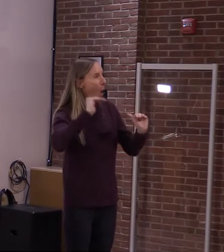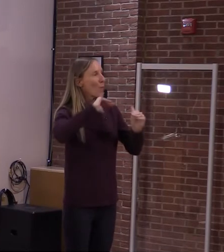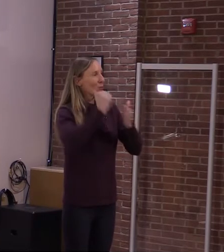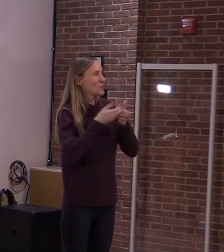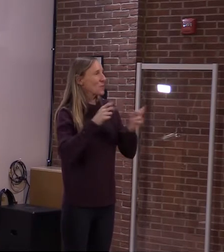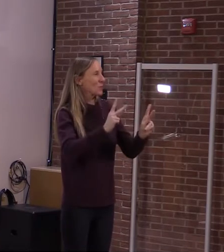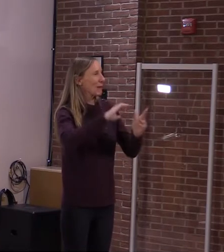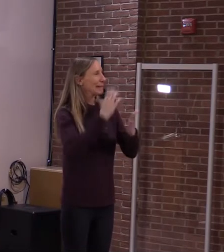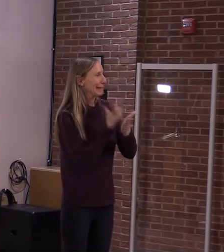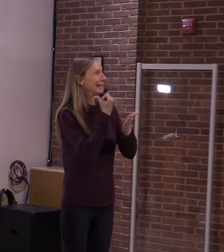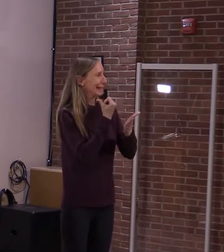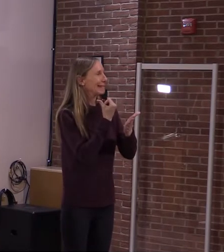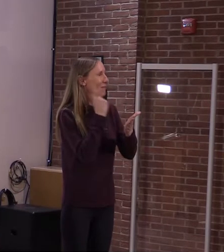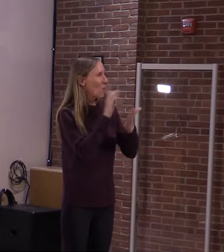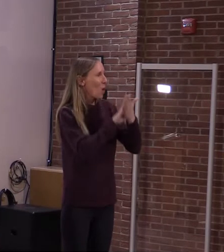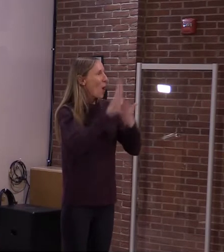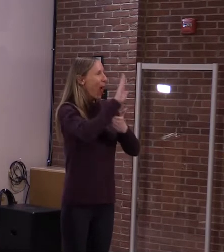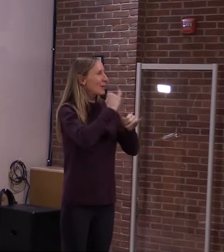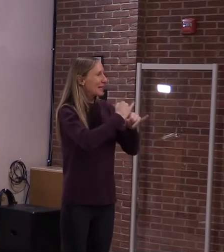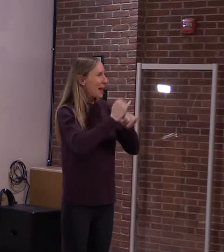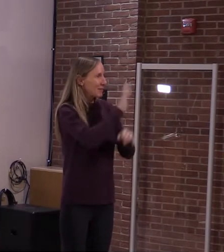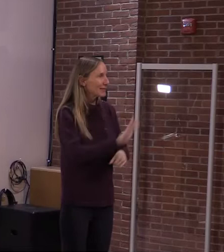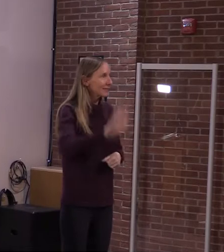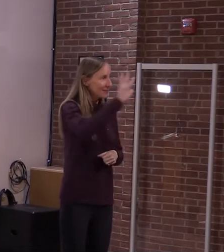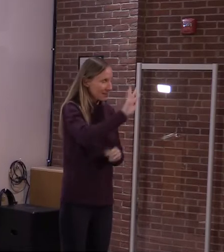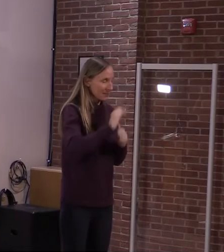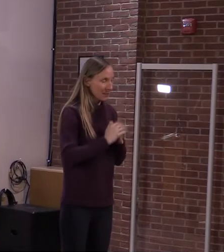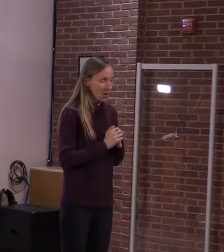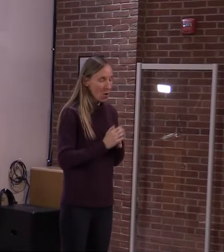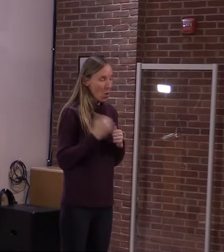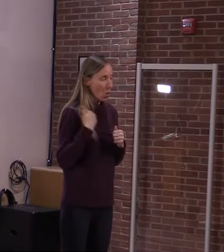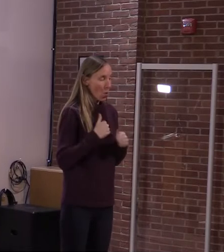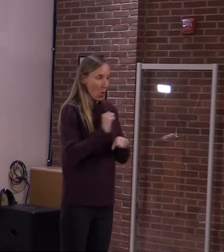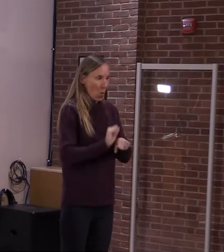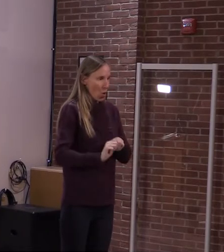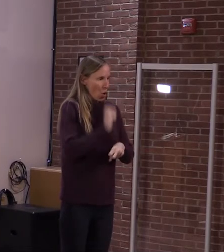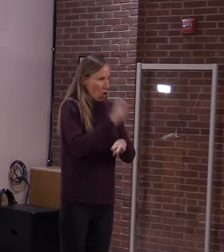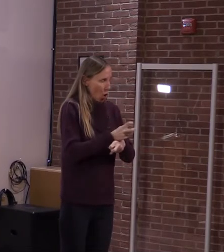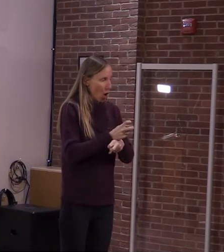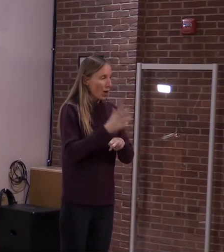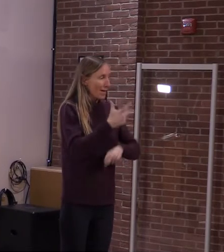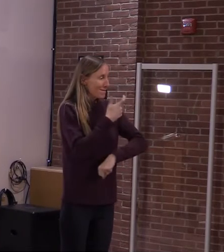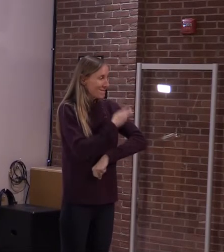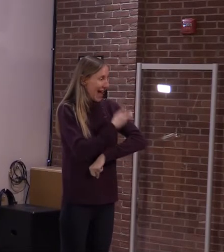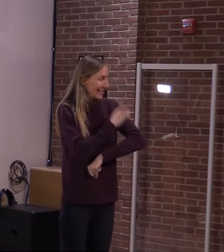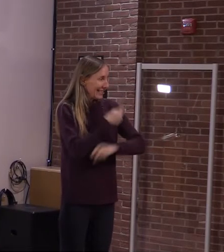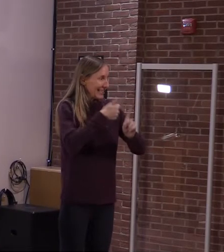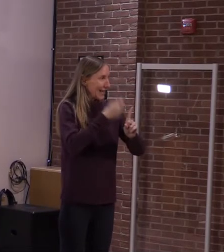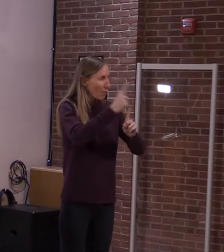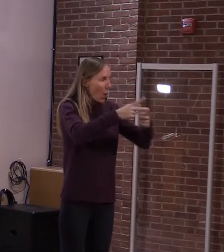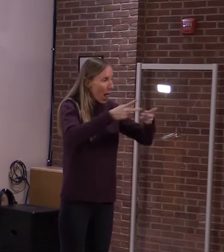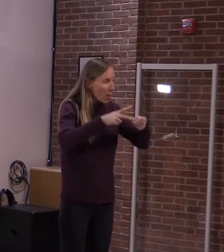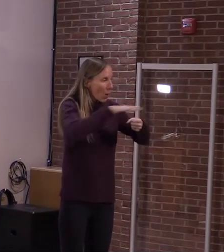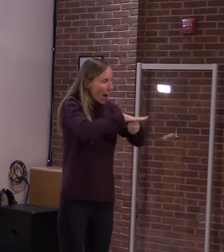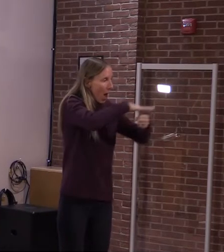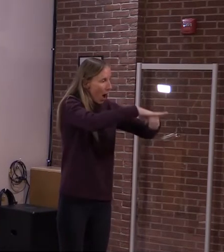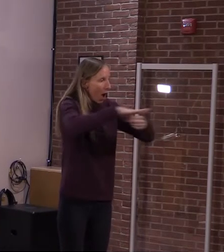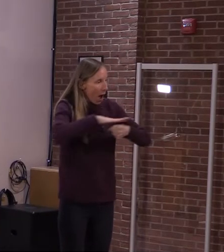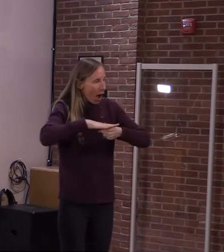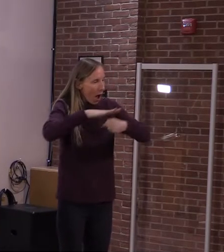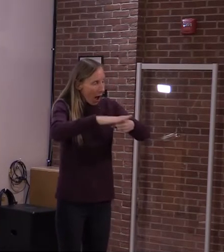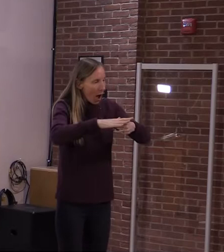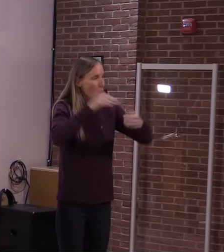campuses, we've worked hard to ensure that the vaccine is located in close proximity